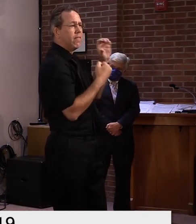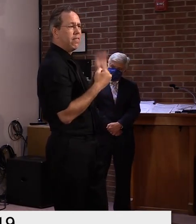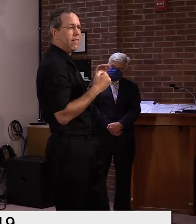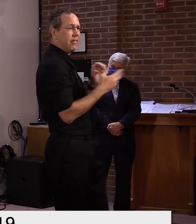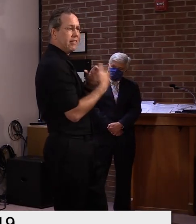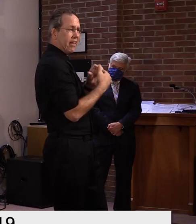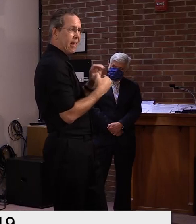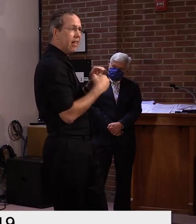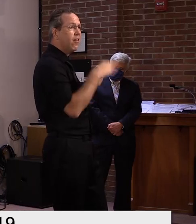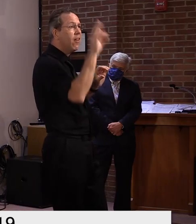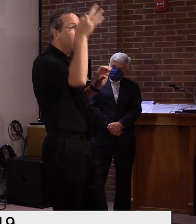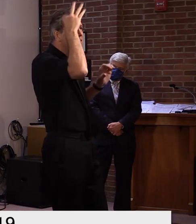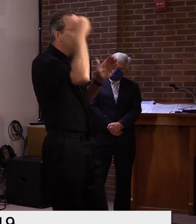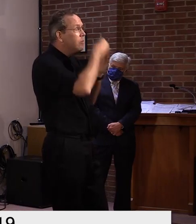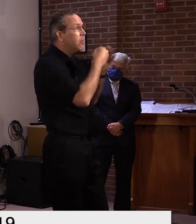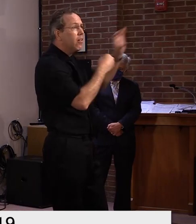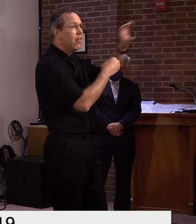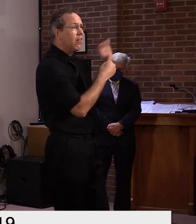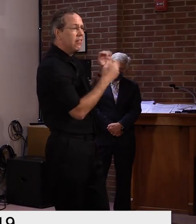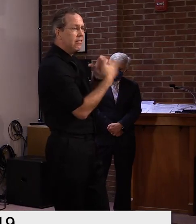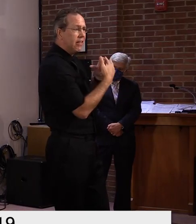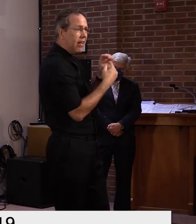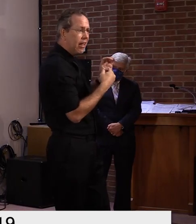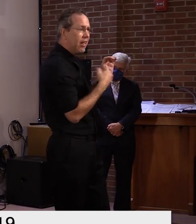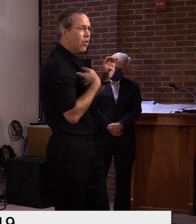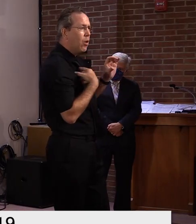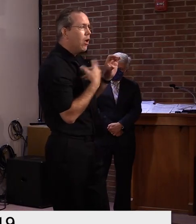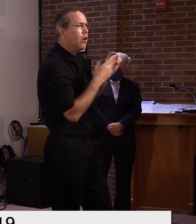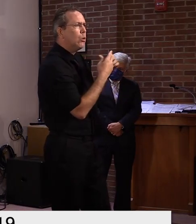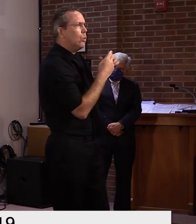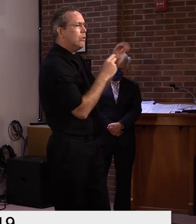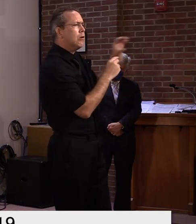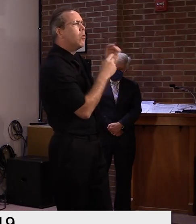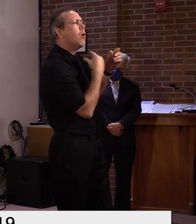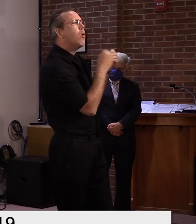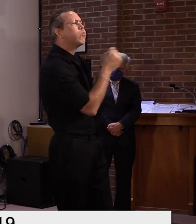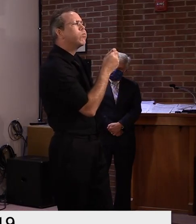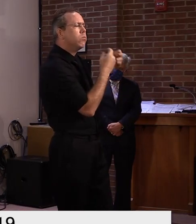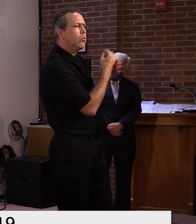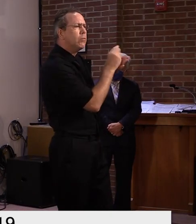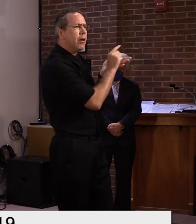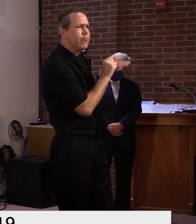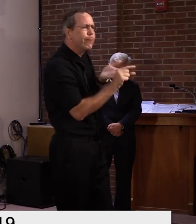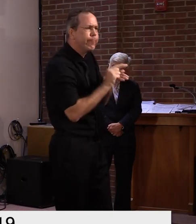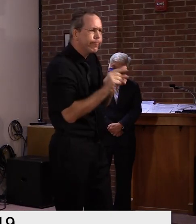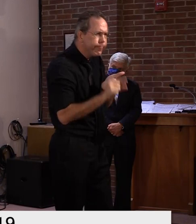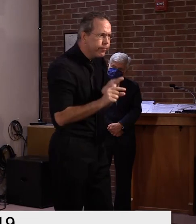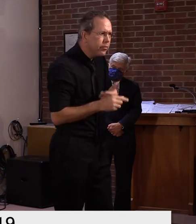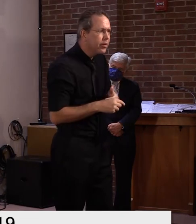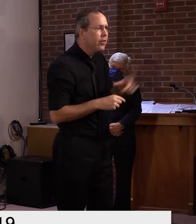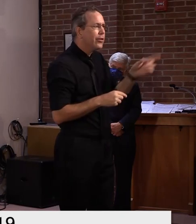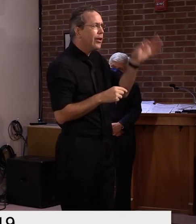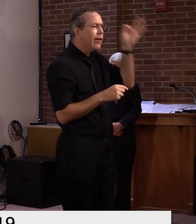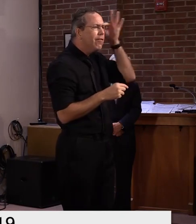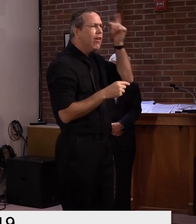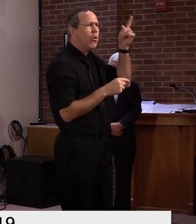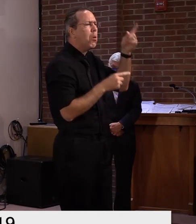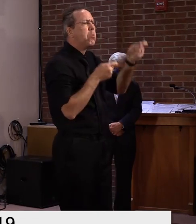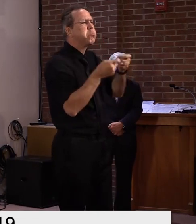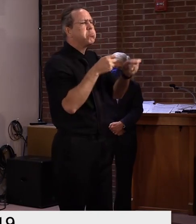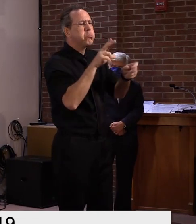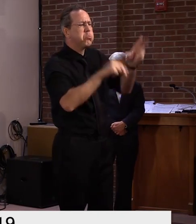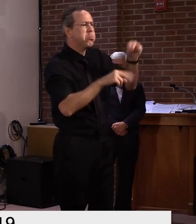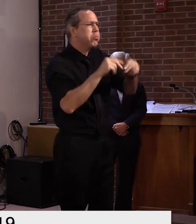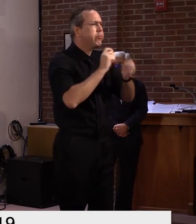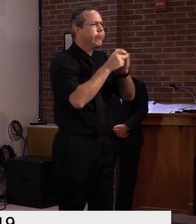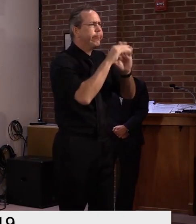spent. However, as you may have heard, that flexibility from Washington is yet to come. And as the